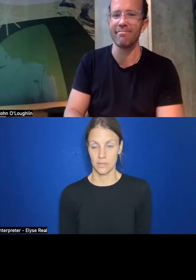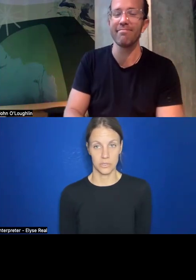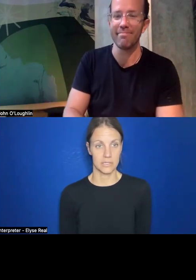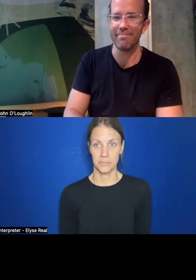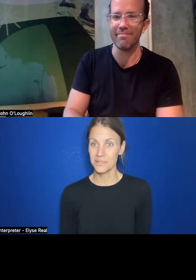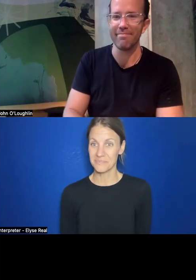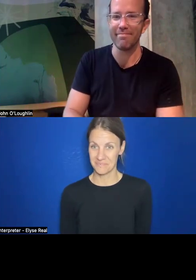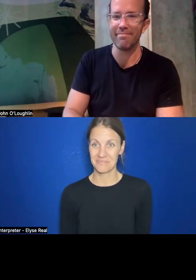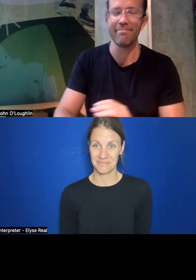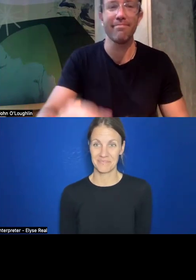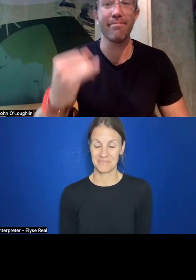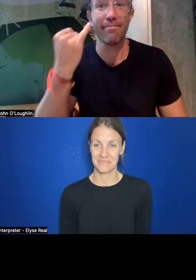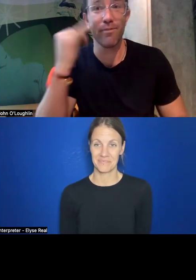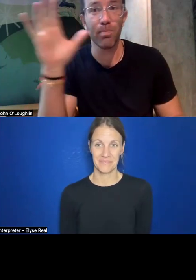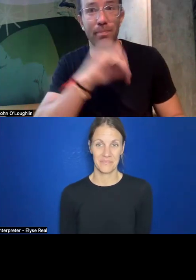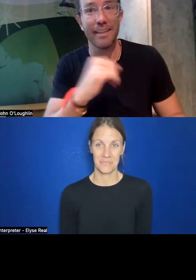you that here, pretty simple.